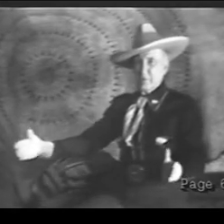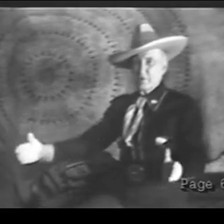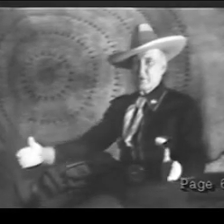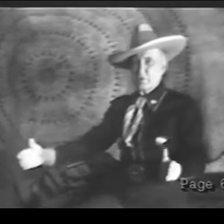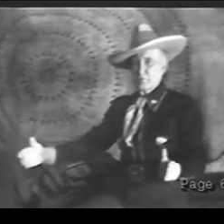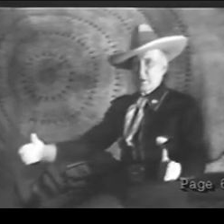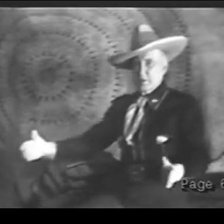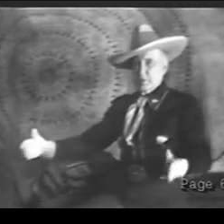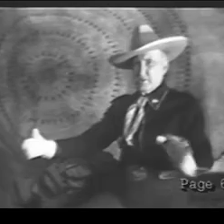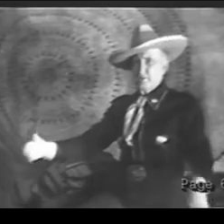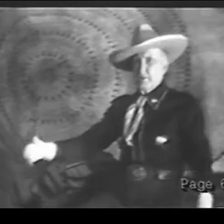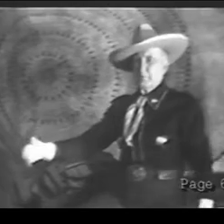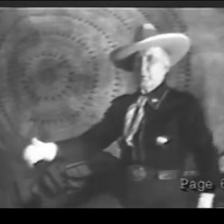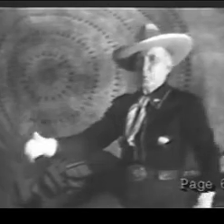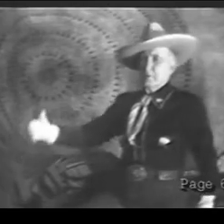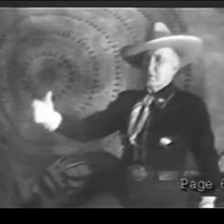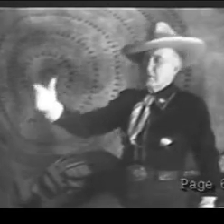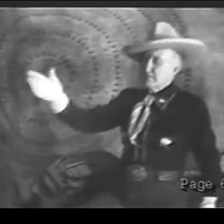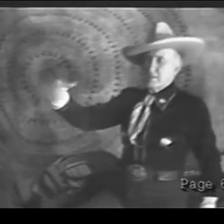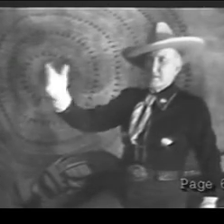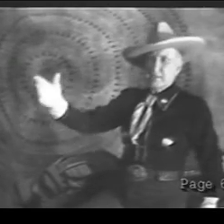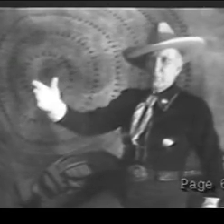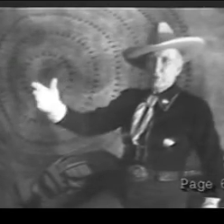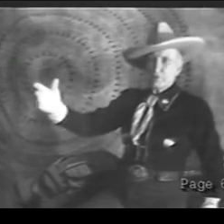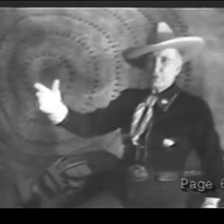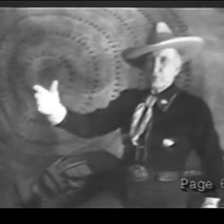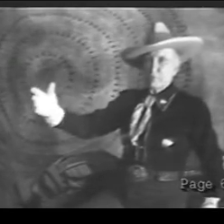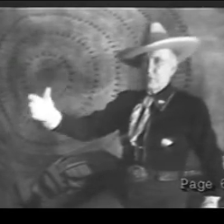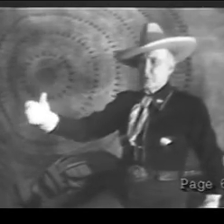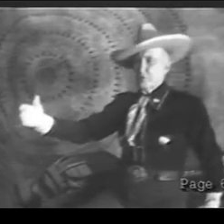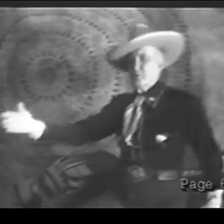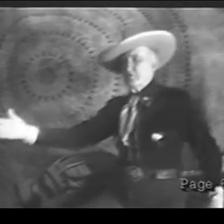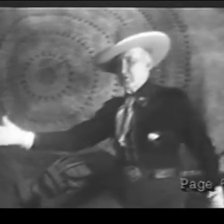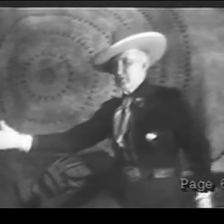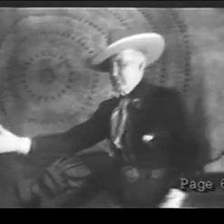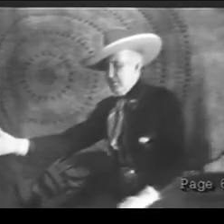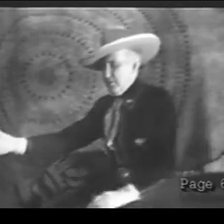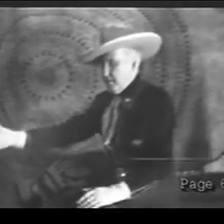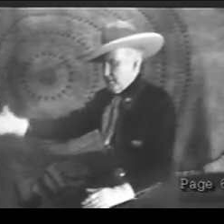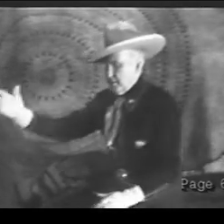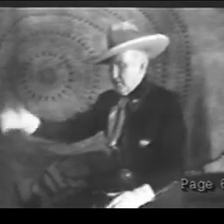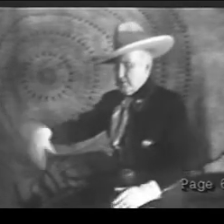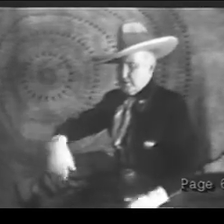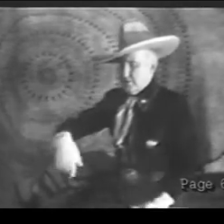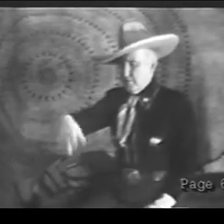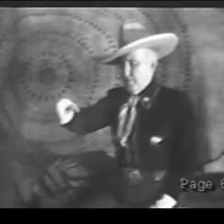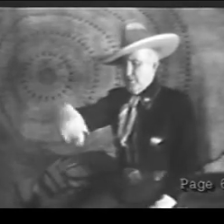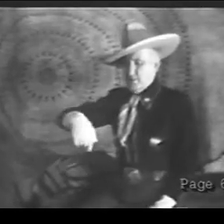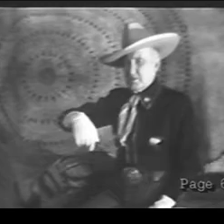arranged for them. In those days you had the big white sightseeing buses, you know, terrific things. And they'd seat 5 or 6